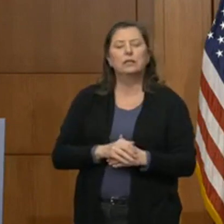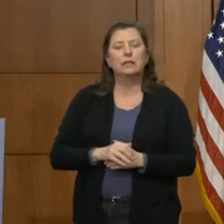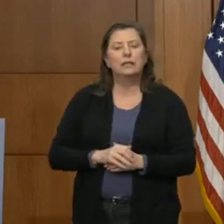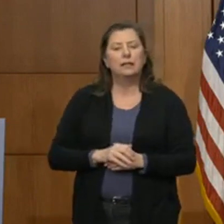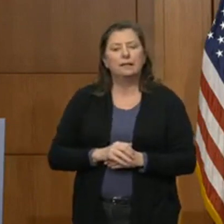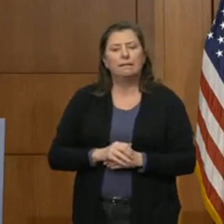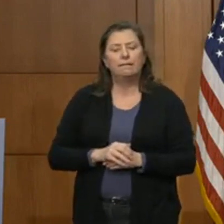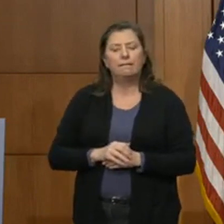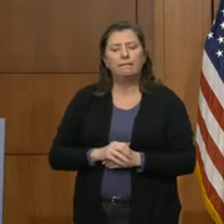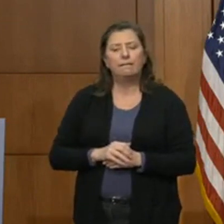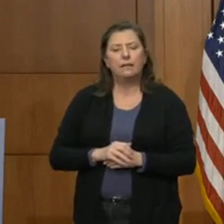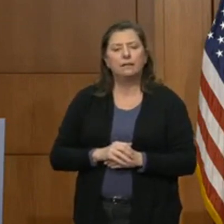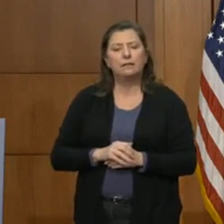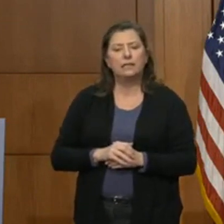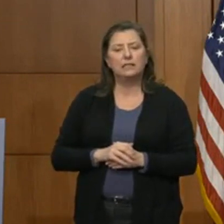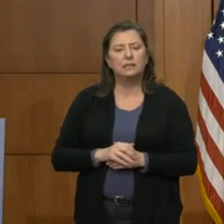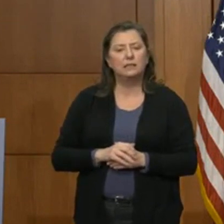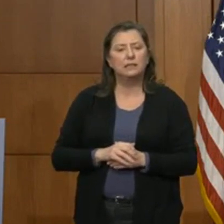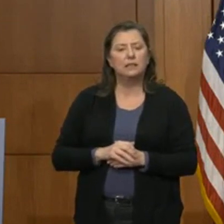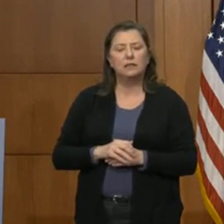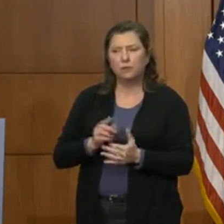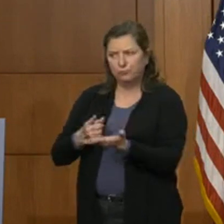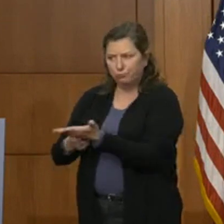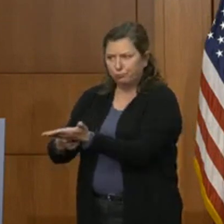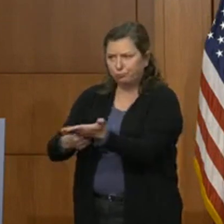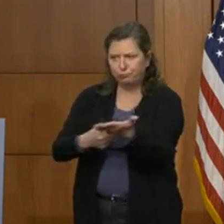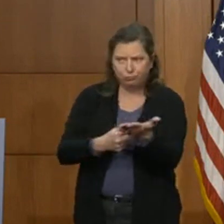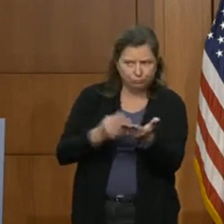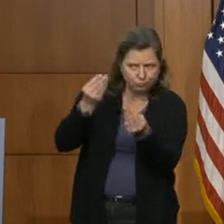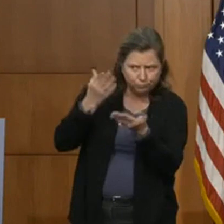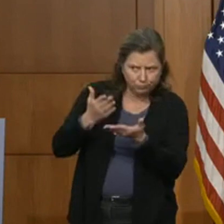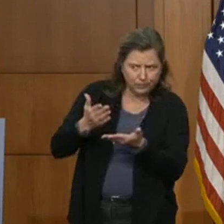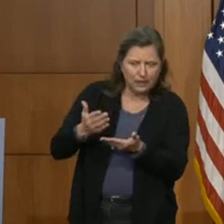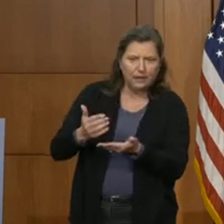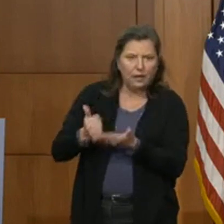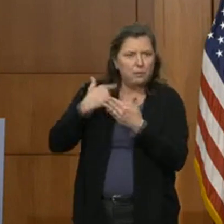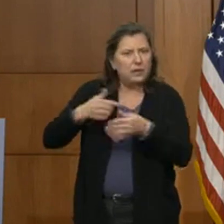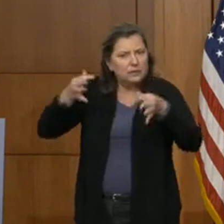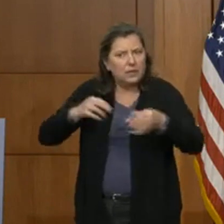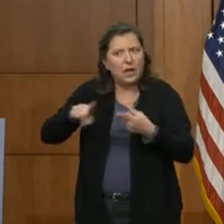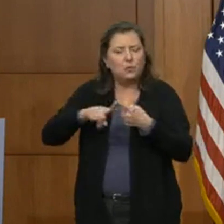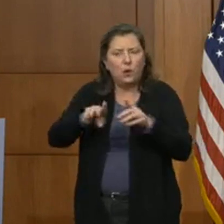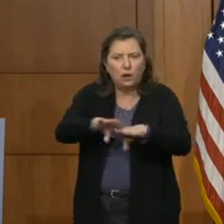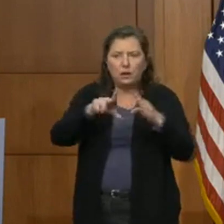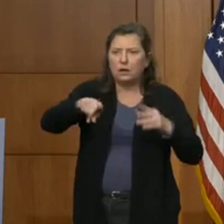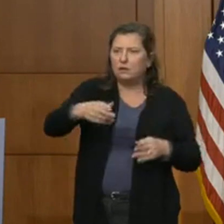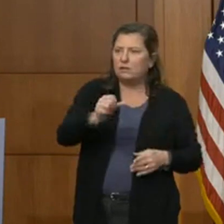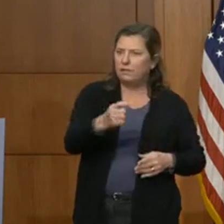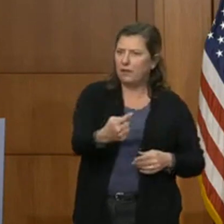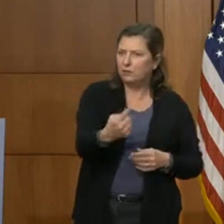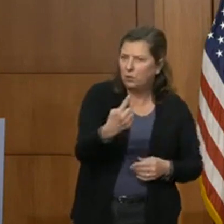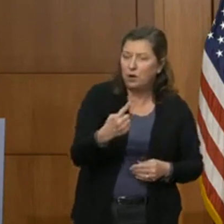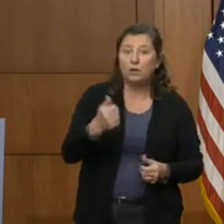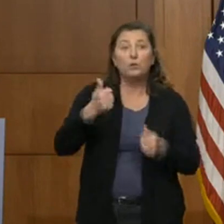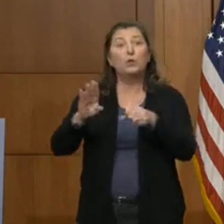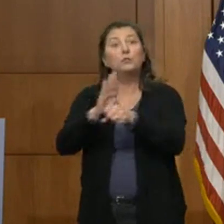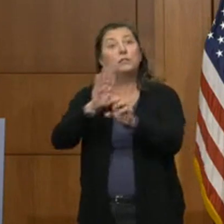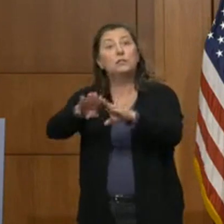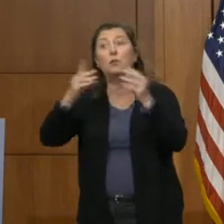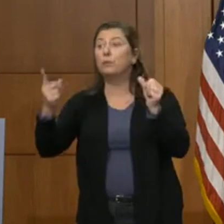to really determine when we go into phase 1, what businesses we can reopen